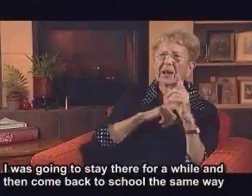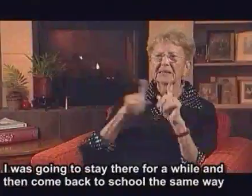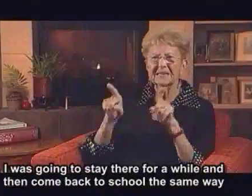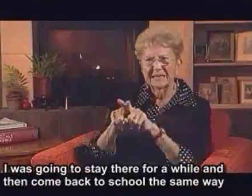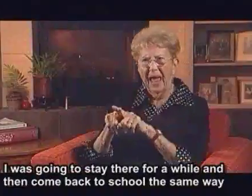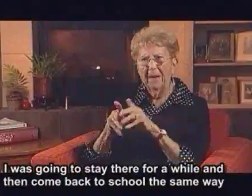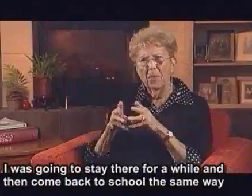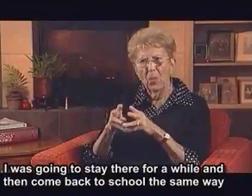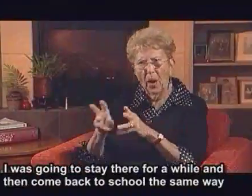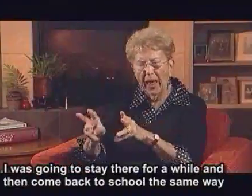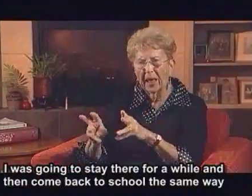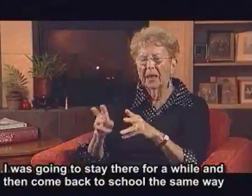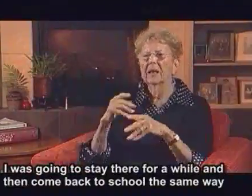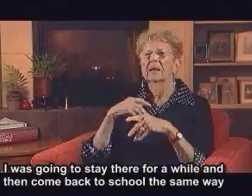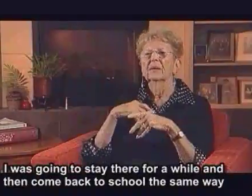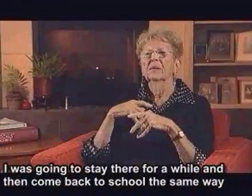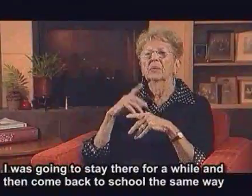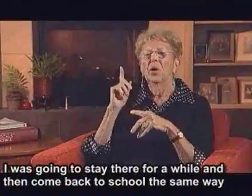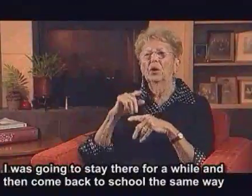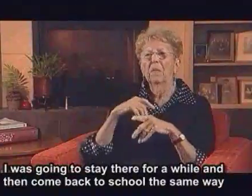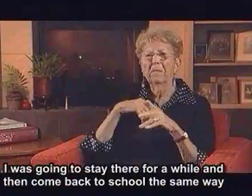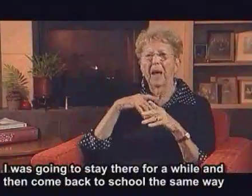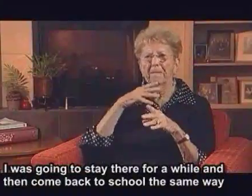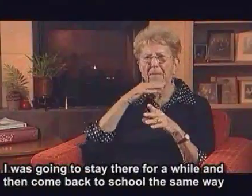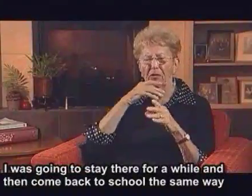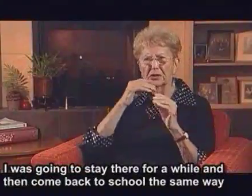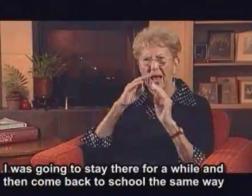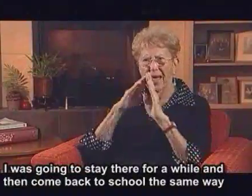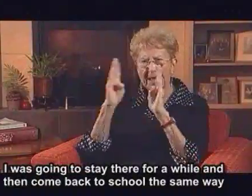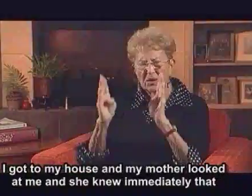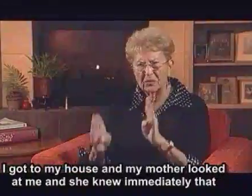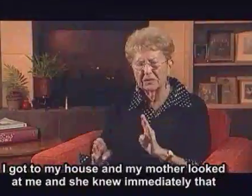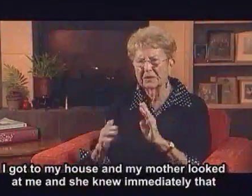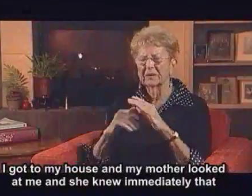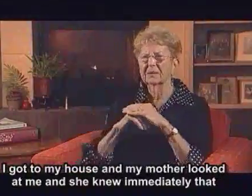I was going to stay there for a while and then come back to school the same way.